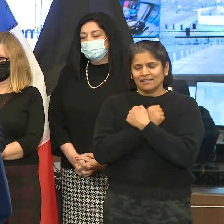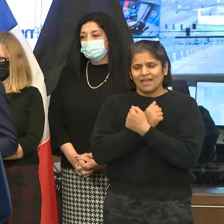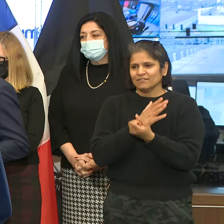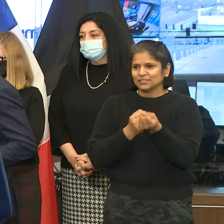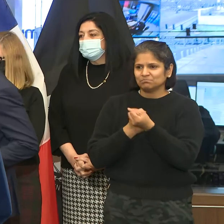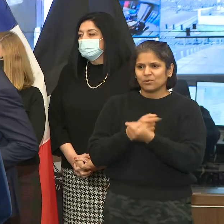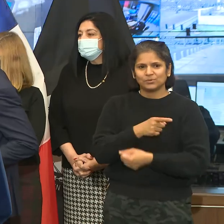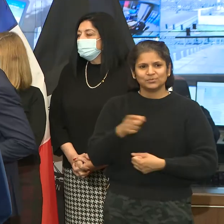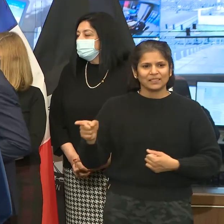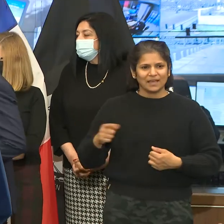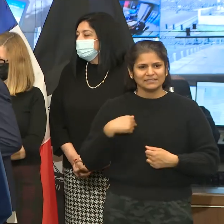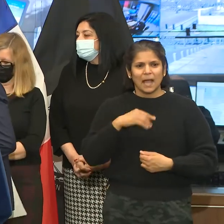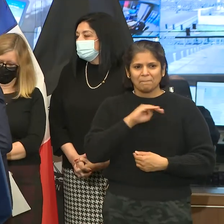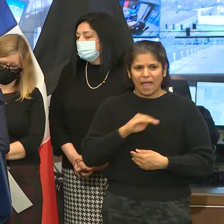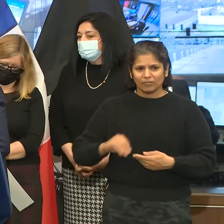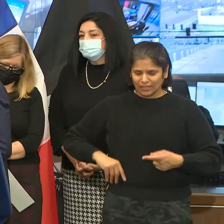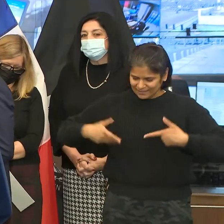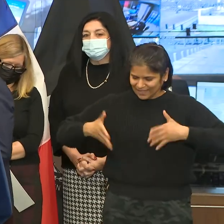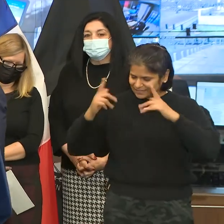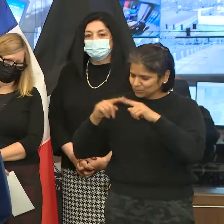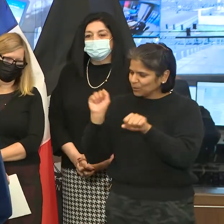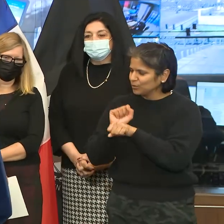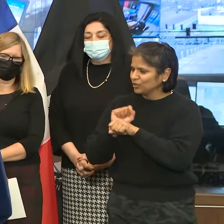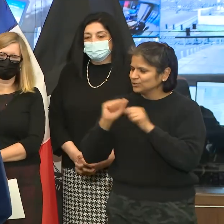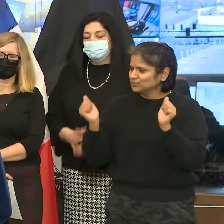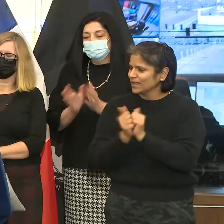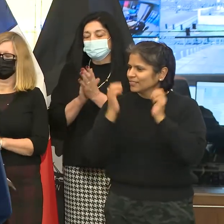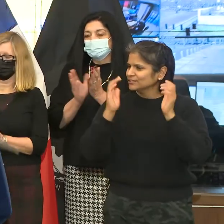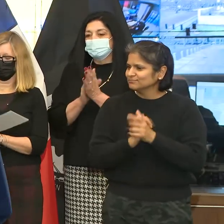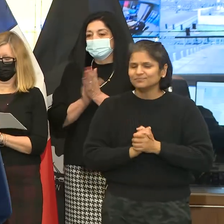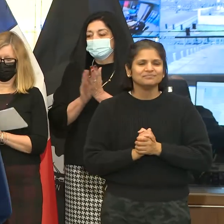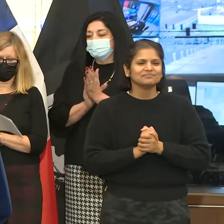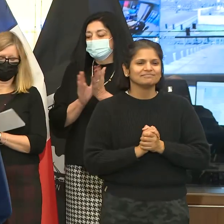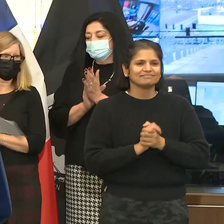let's get to work. Thank you. Thank you, sir. Thank you.